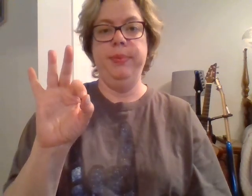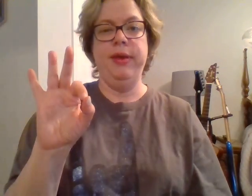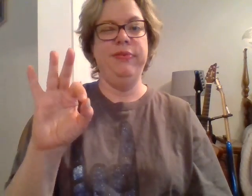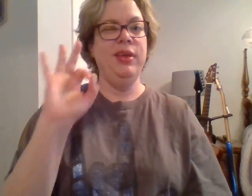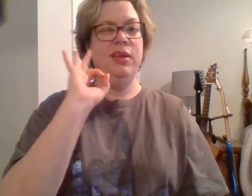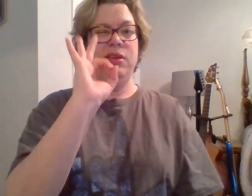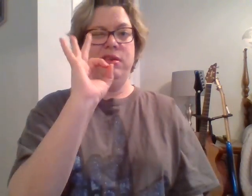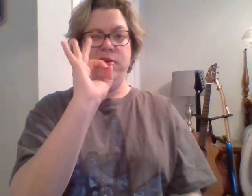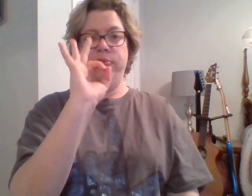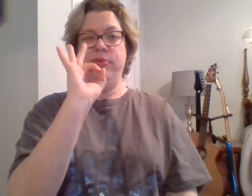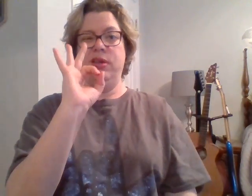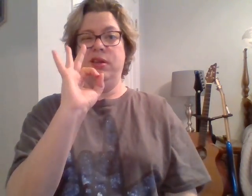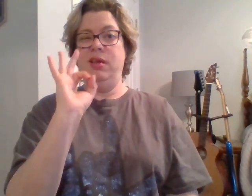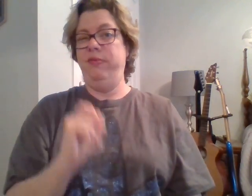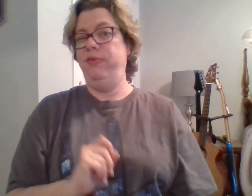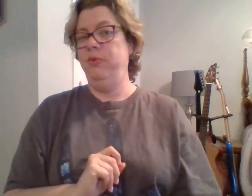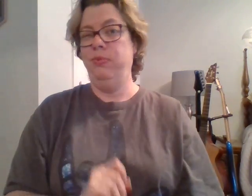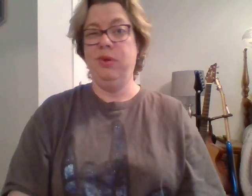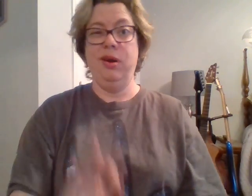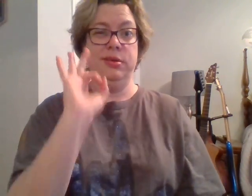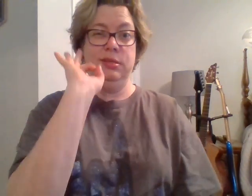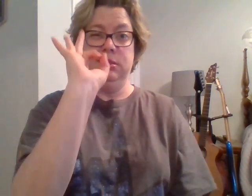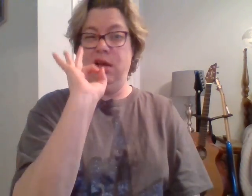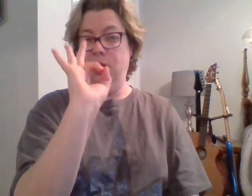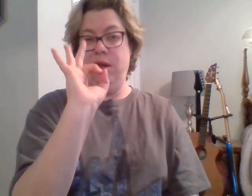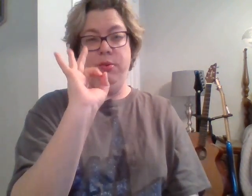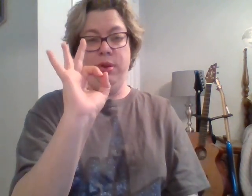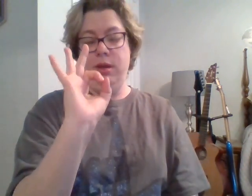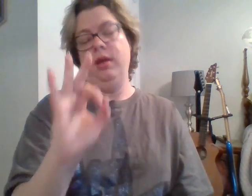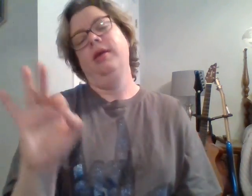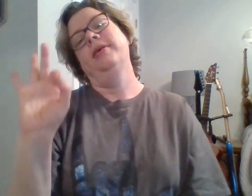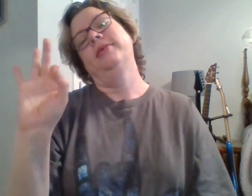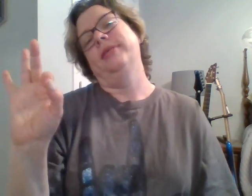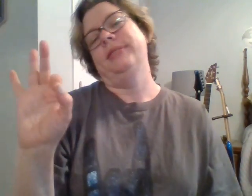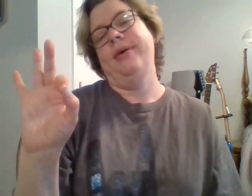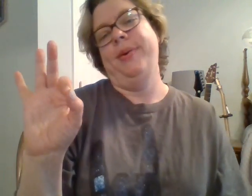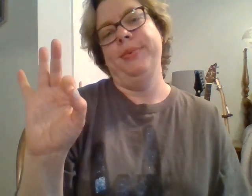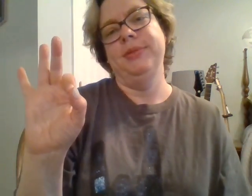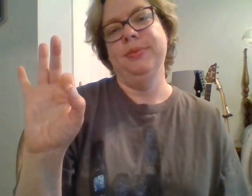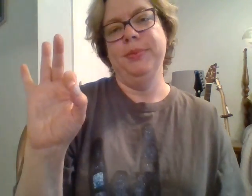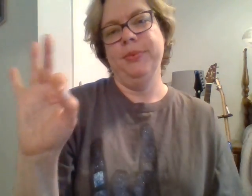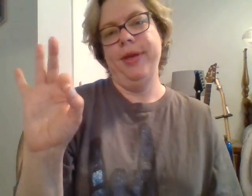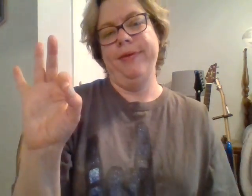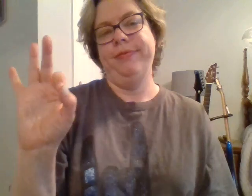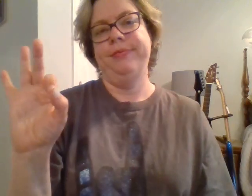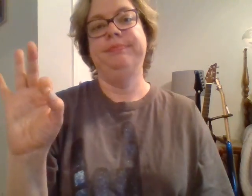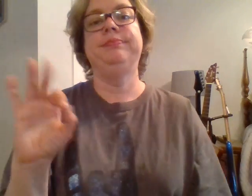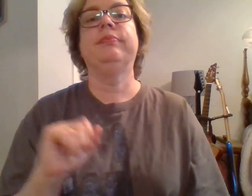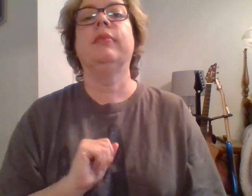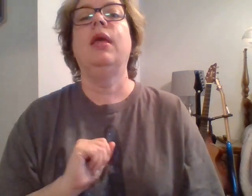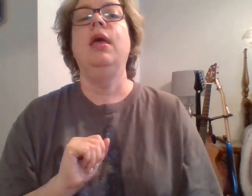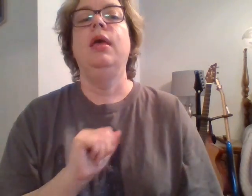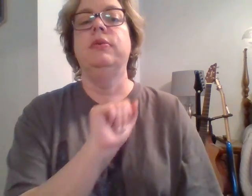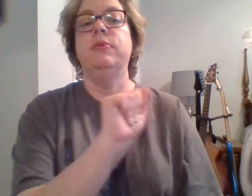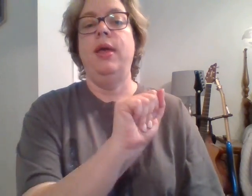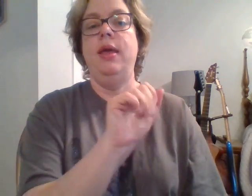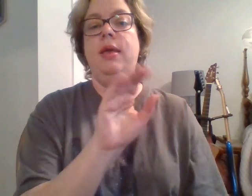F. You know, if you get an F on your report card, it is not A-OK. That's how I always remember F. So A,